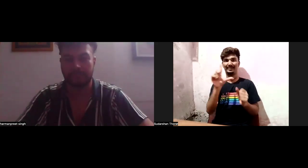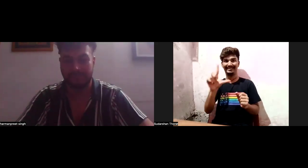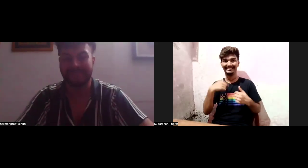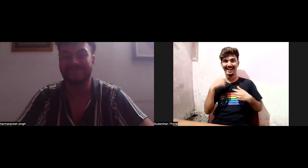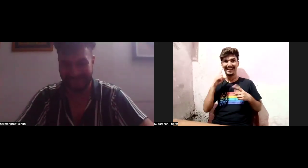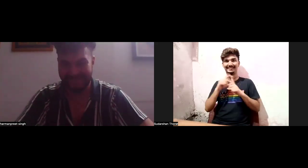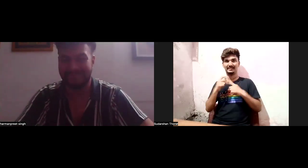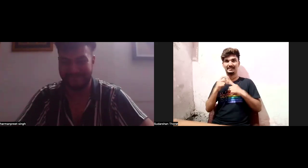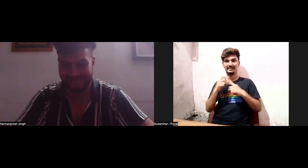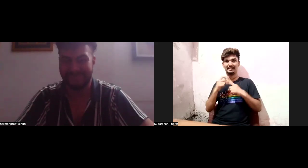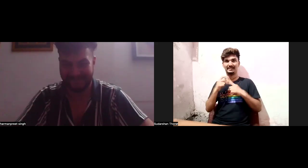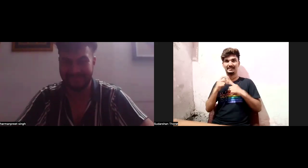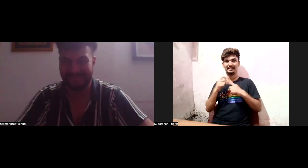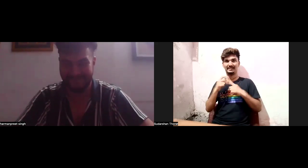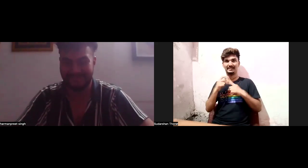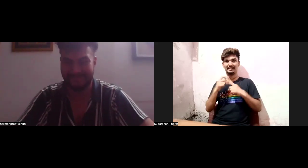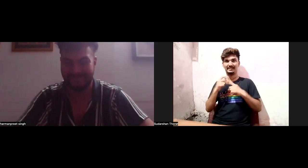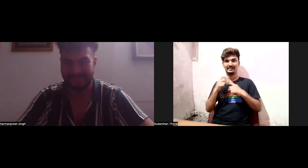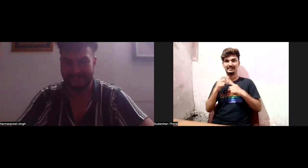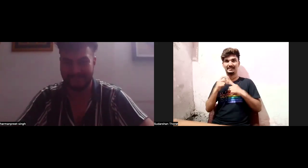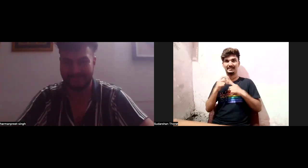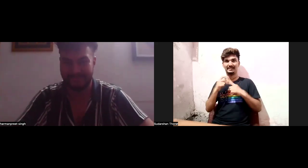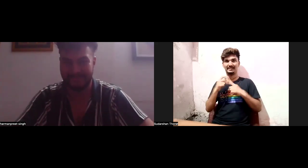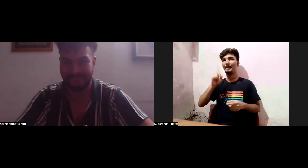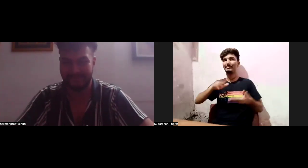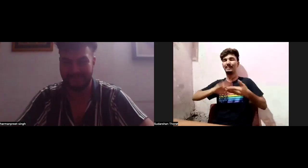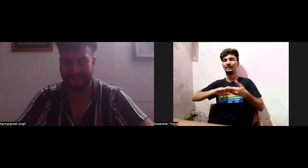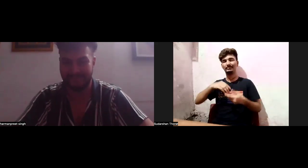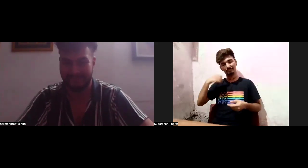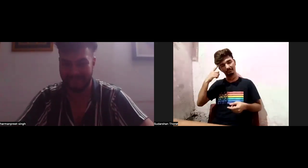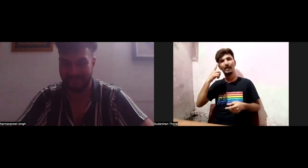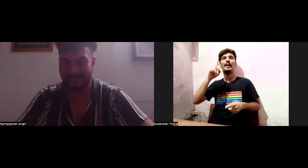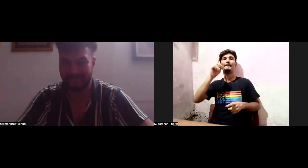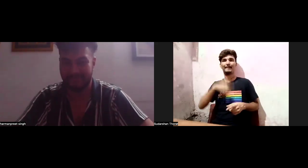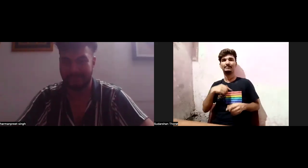I'm from queer community and I'm a bisexual person.